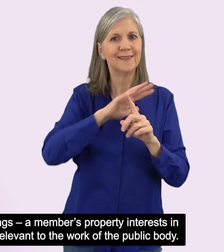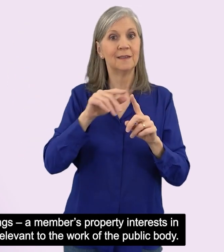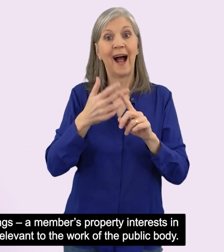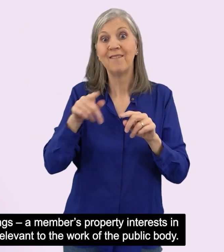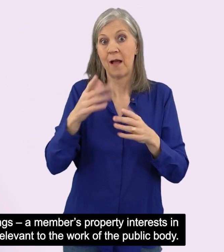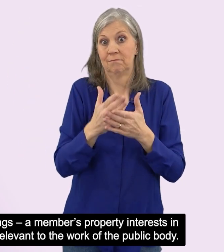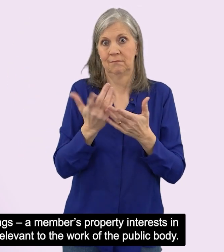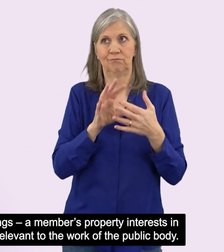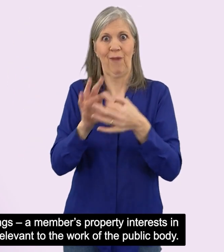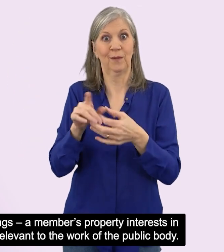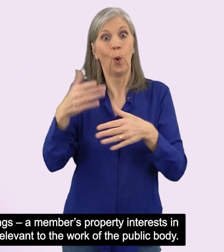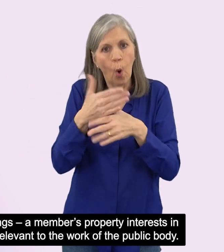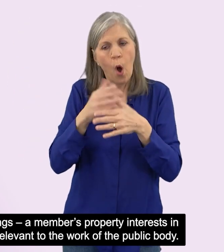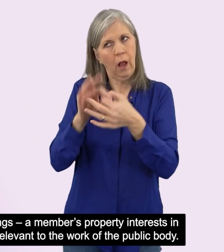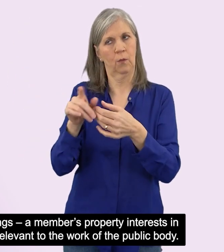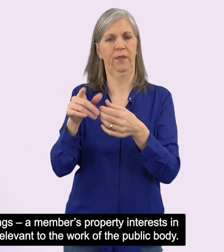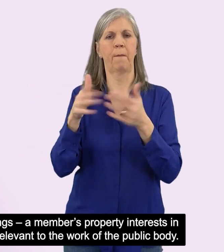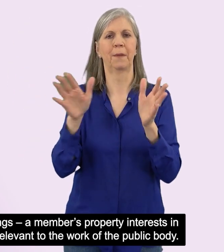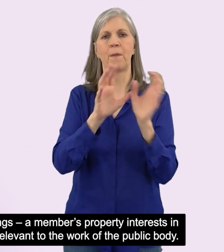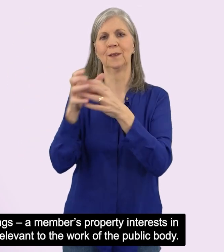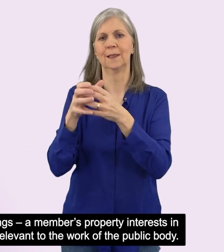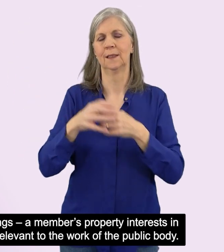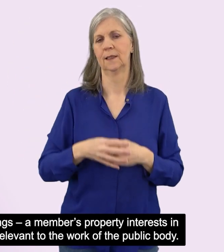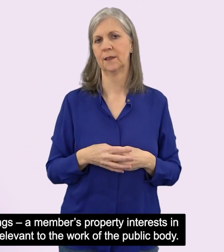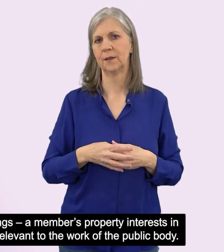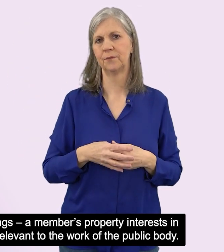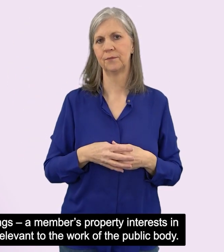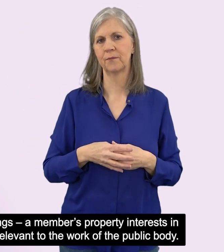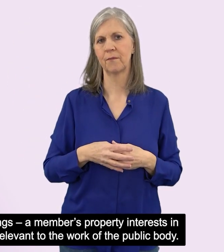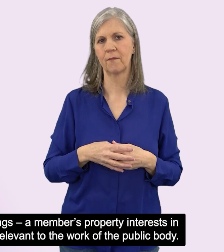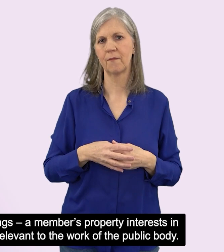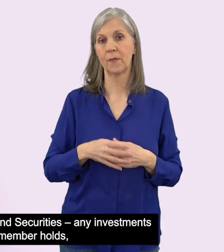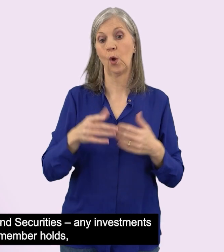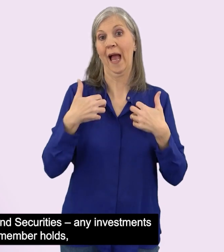these could be relevant to the work of the public body.